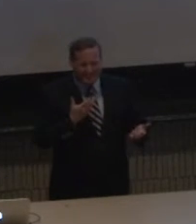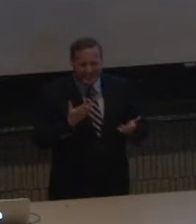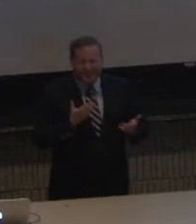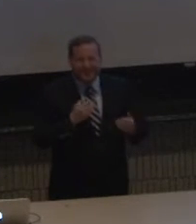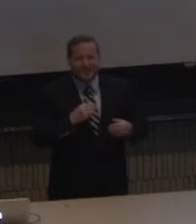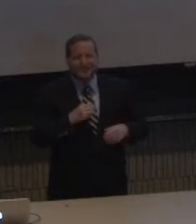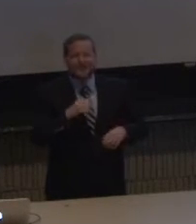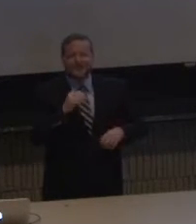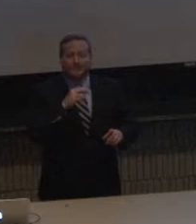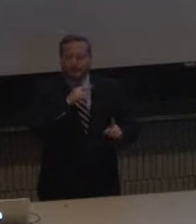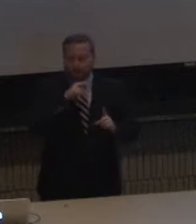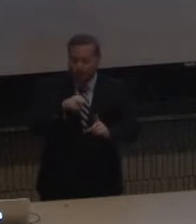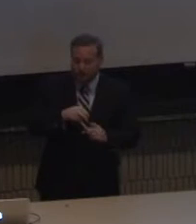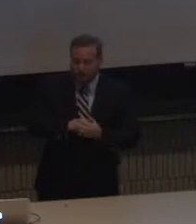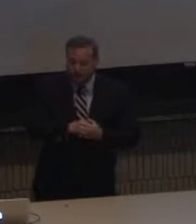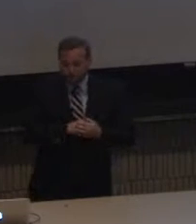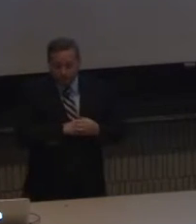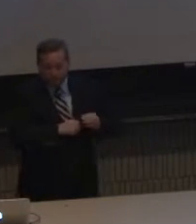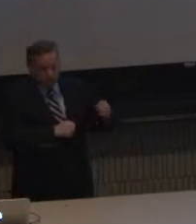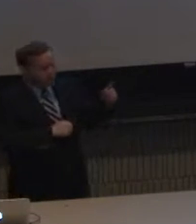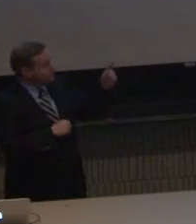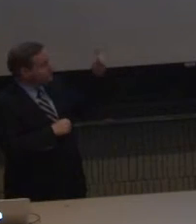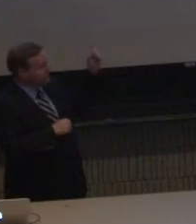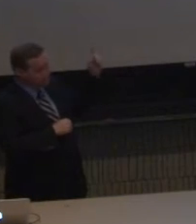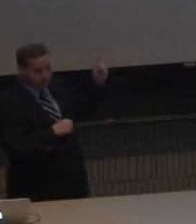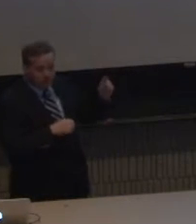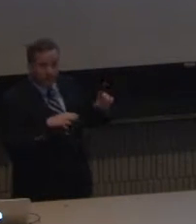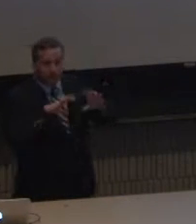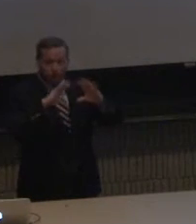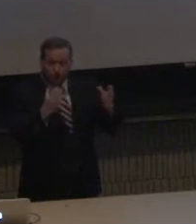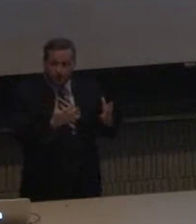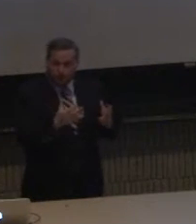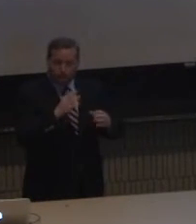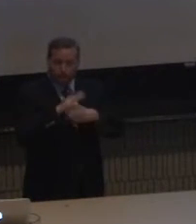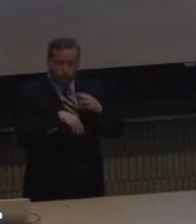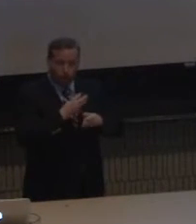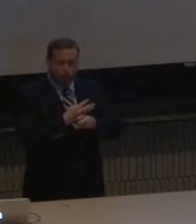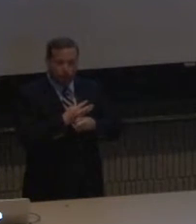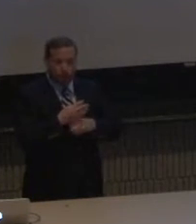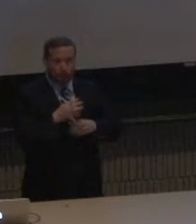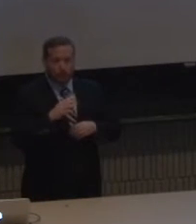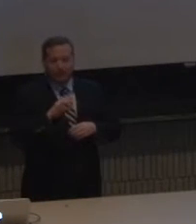that's not good enough. We can't be satisfied with just taking care of ourselves.